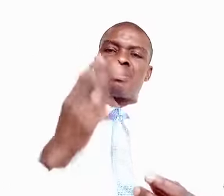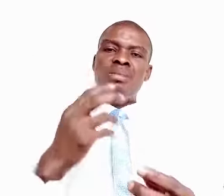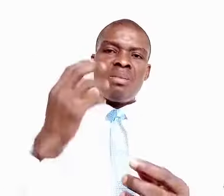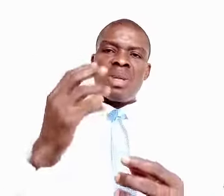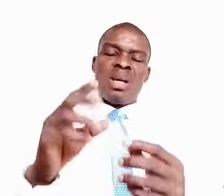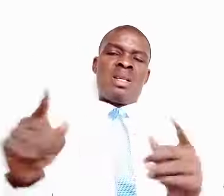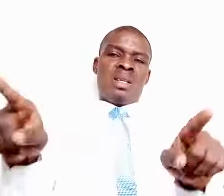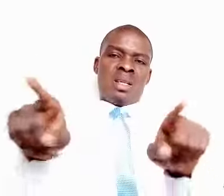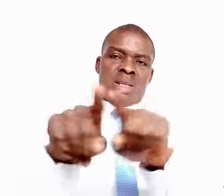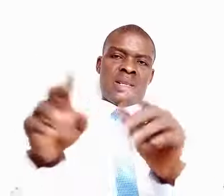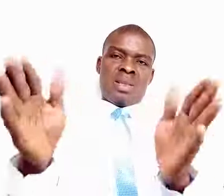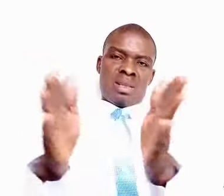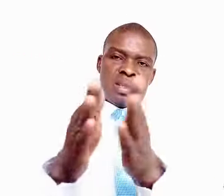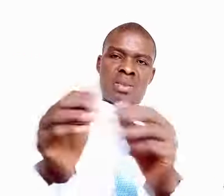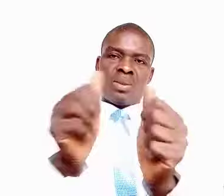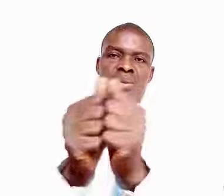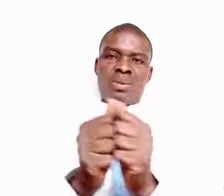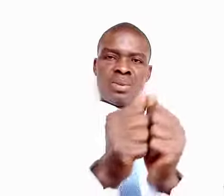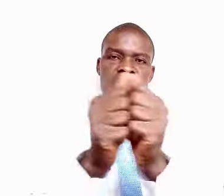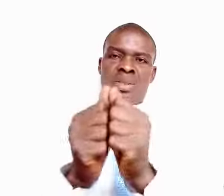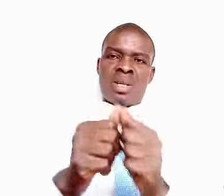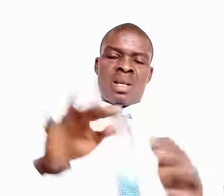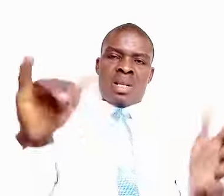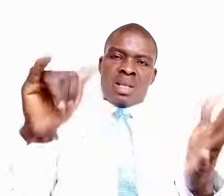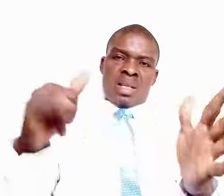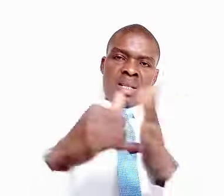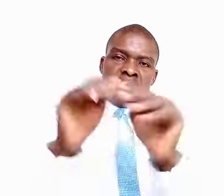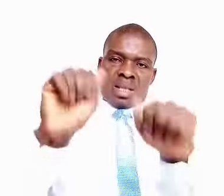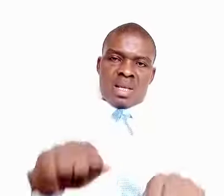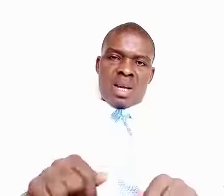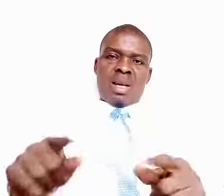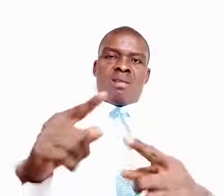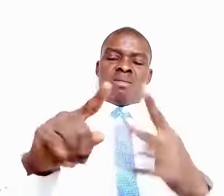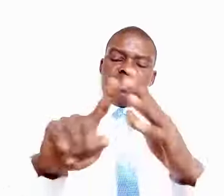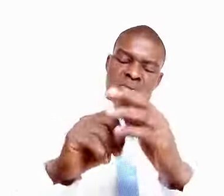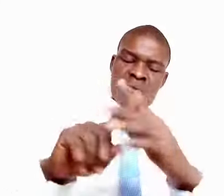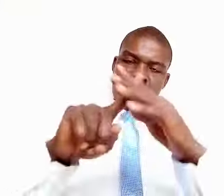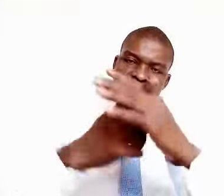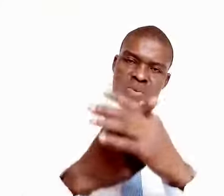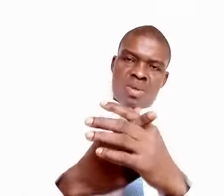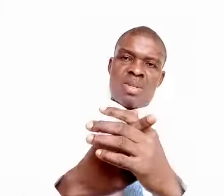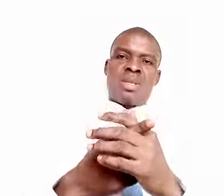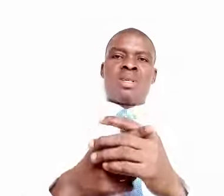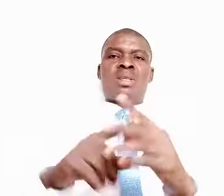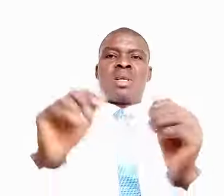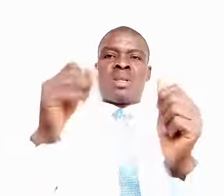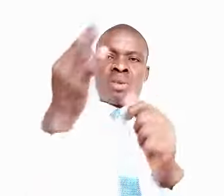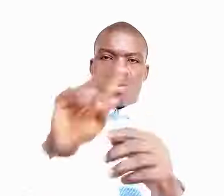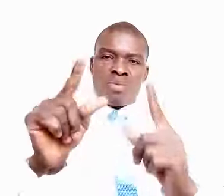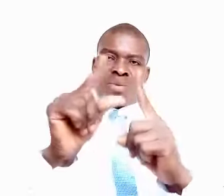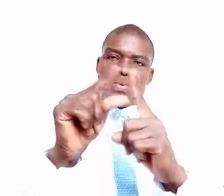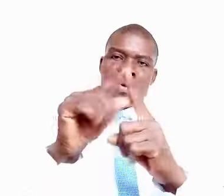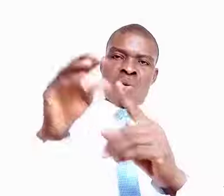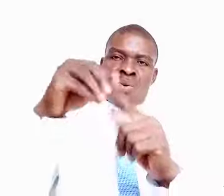together. Alliteration can occur at the beginning of words or an accented syllables,